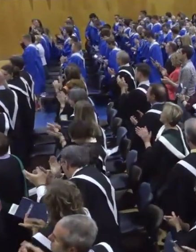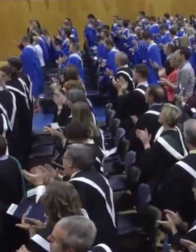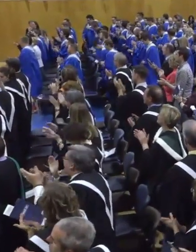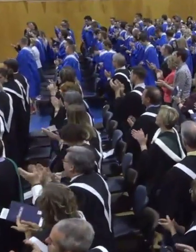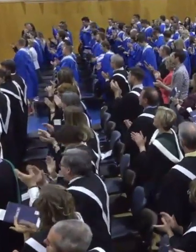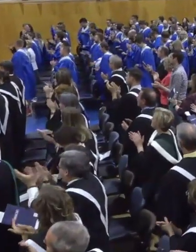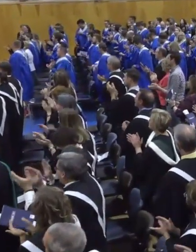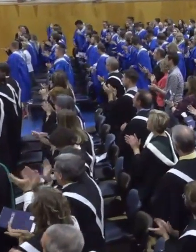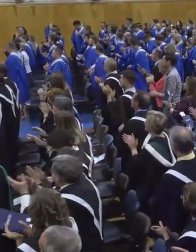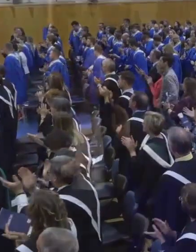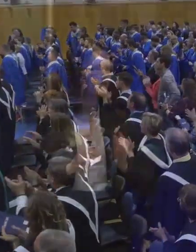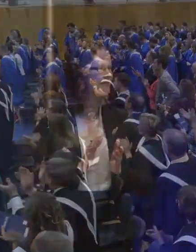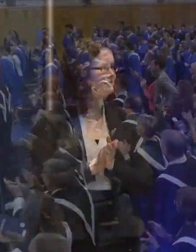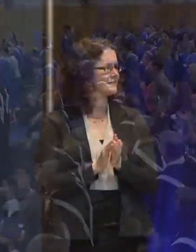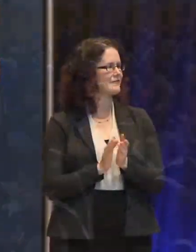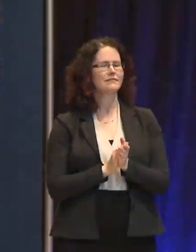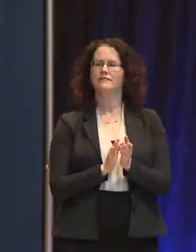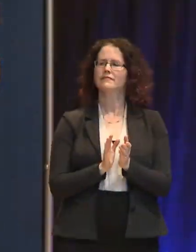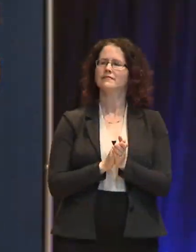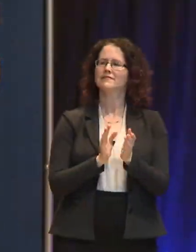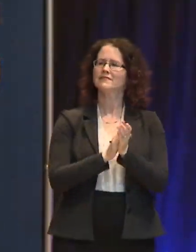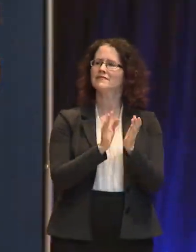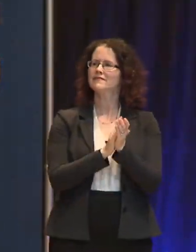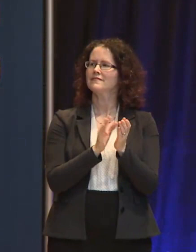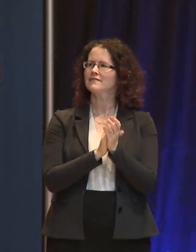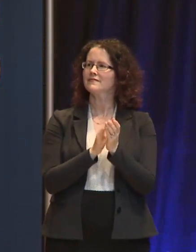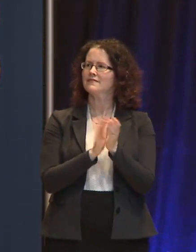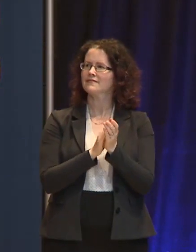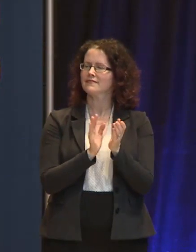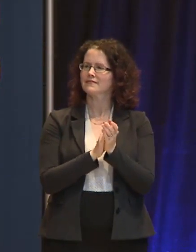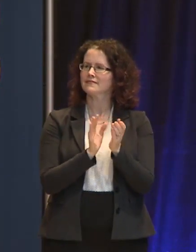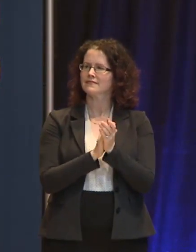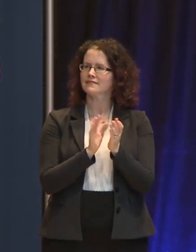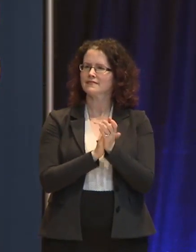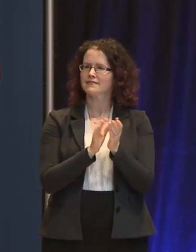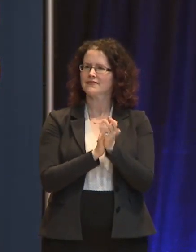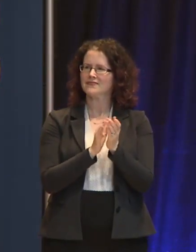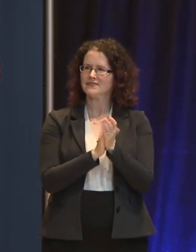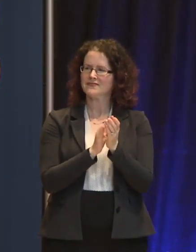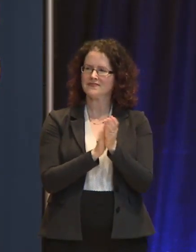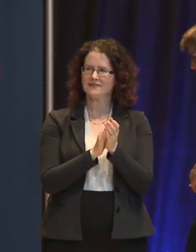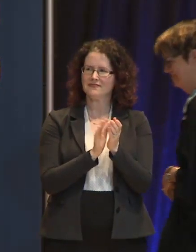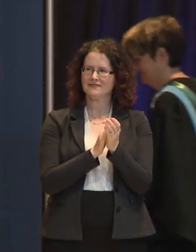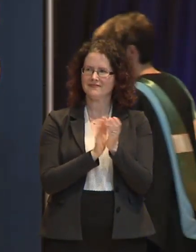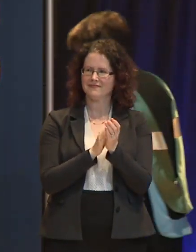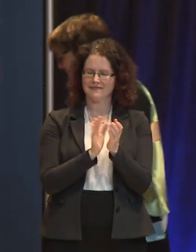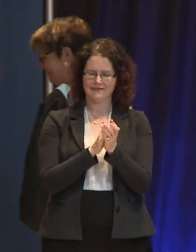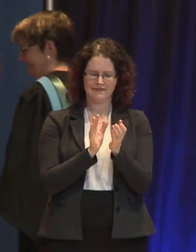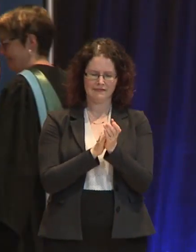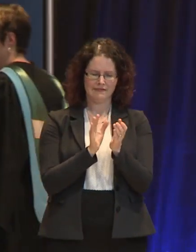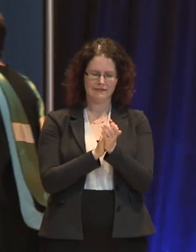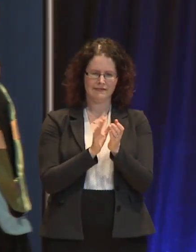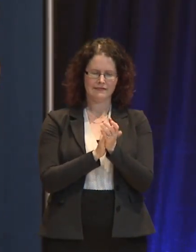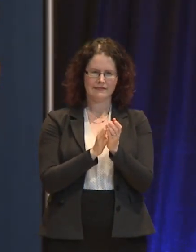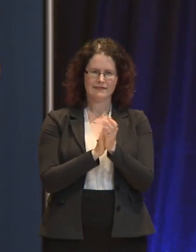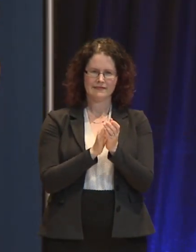Please accept this as a token of our appreciation.